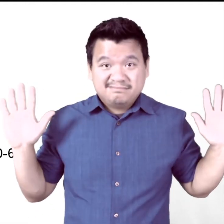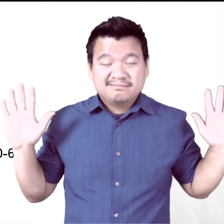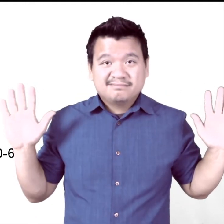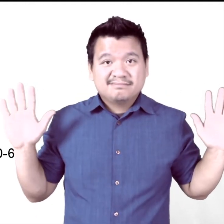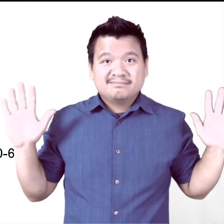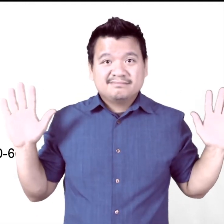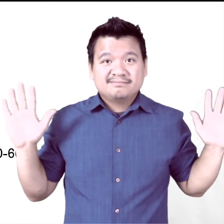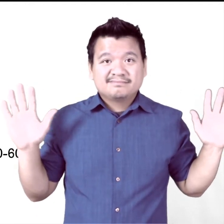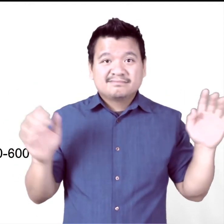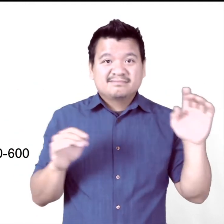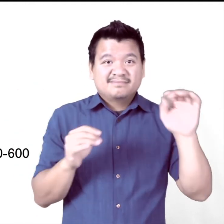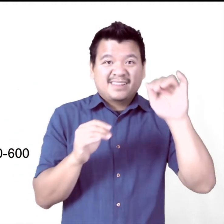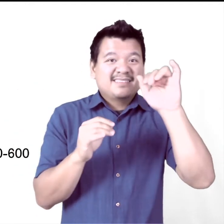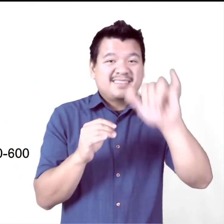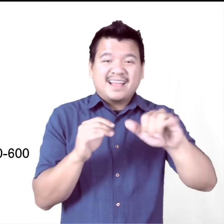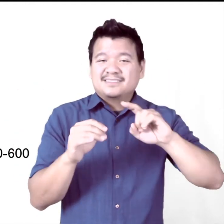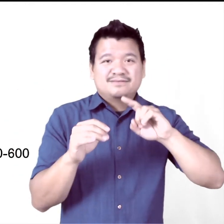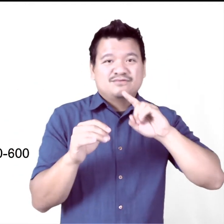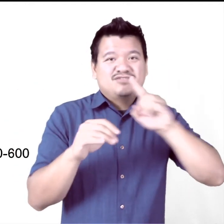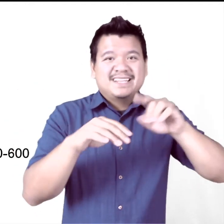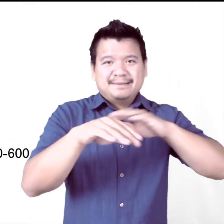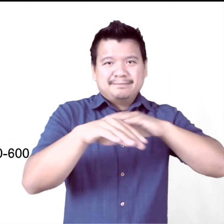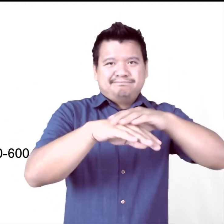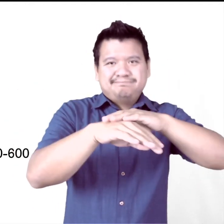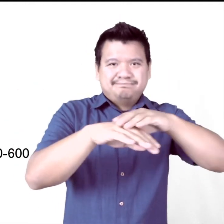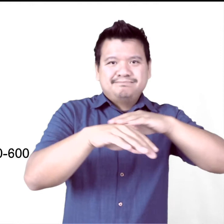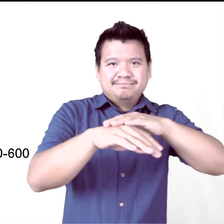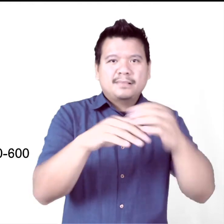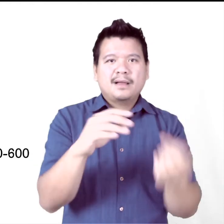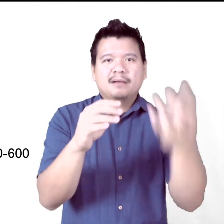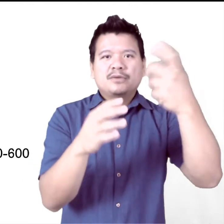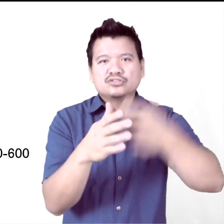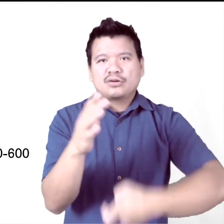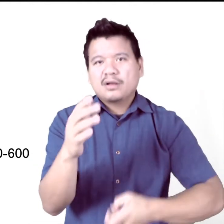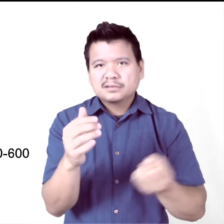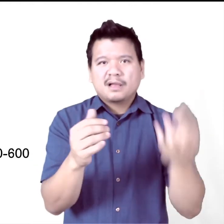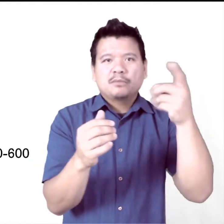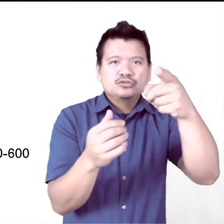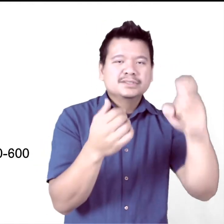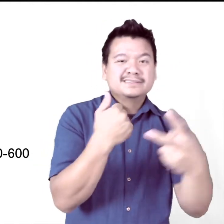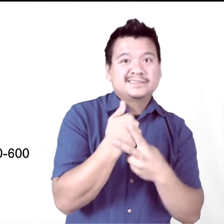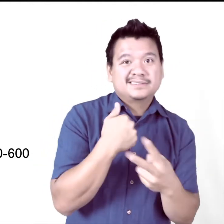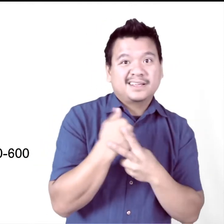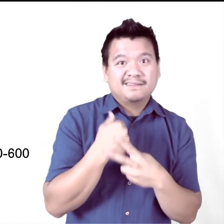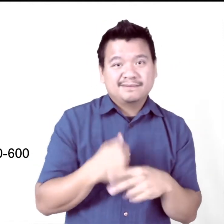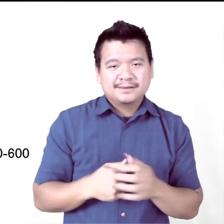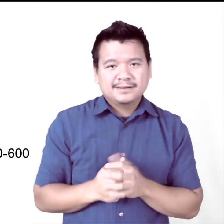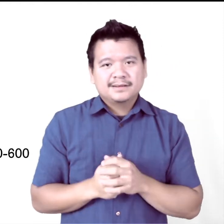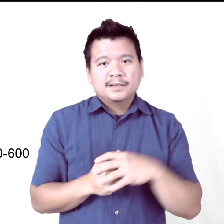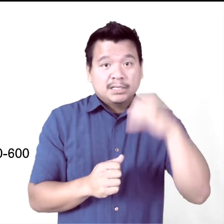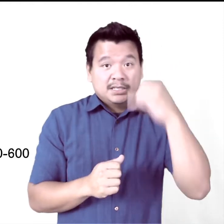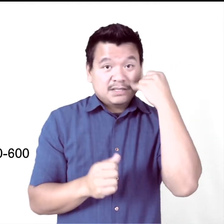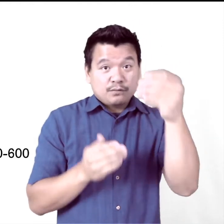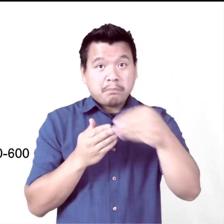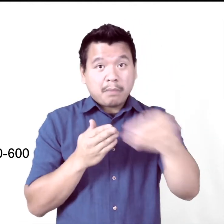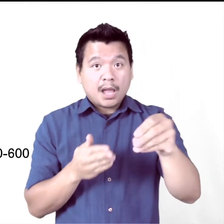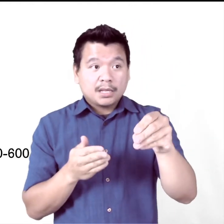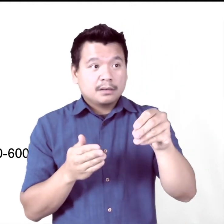go. Those that's like a bird's eye view of how much it costs and how much you need to save. So if you're buying